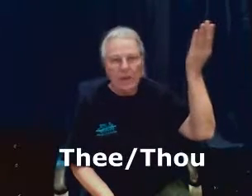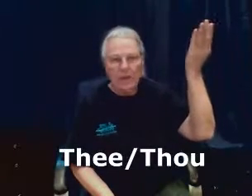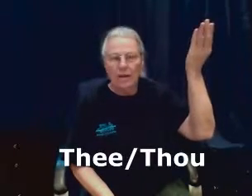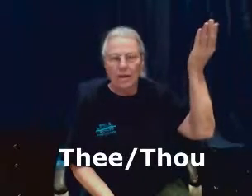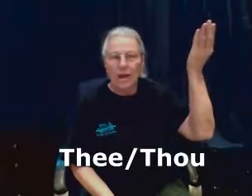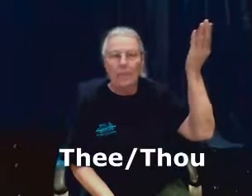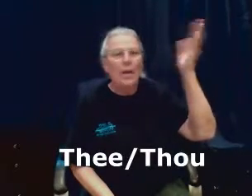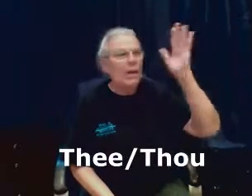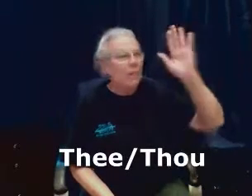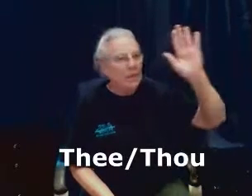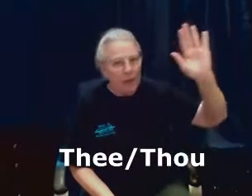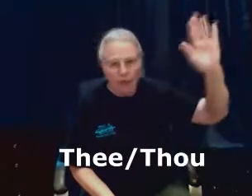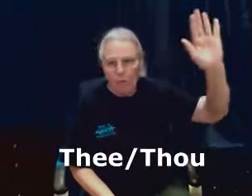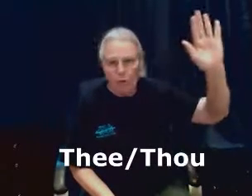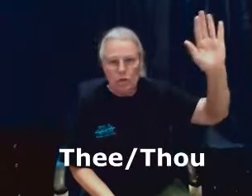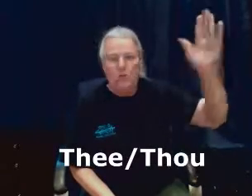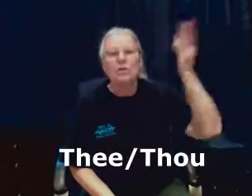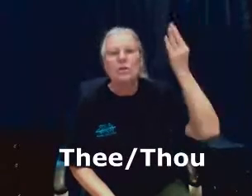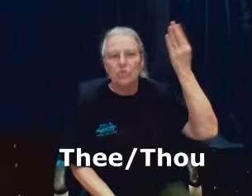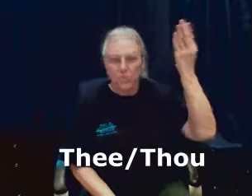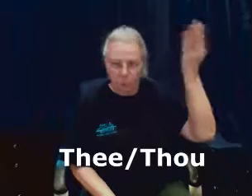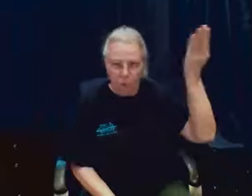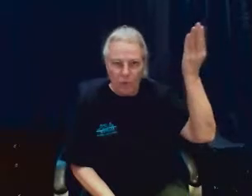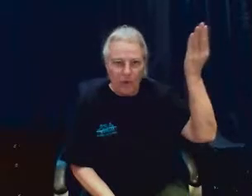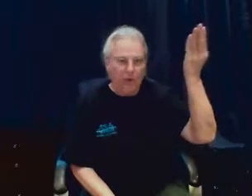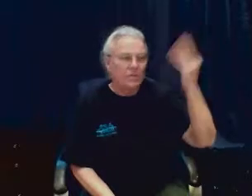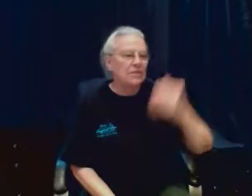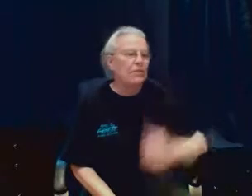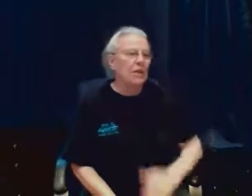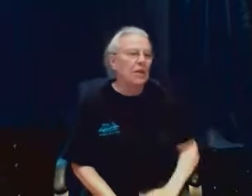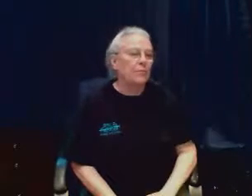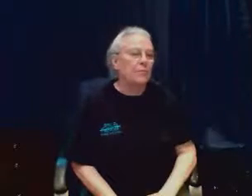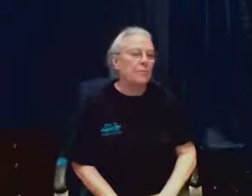hand up, but not pushing, just open hand this way.